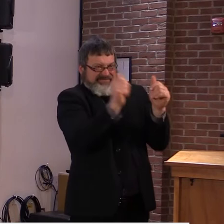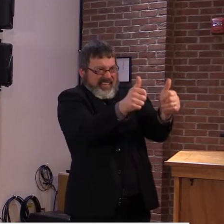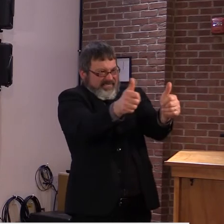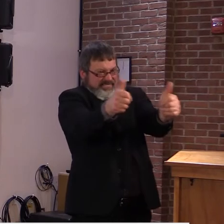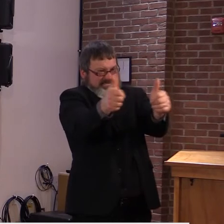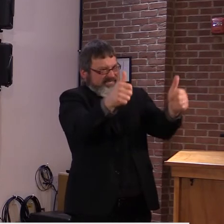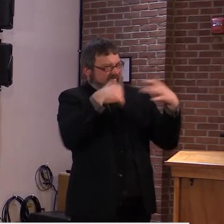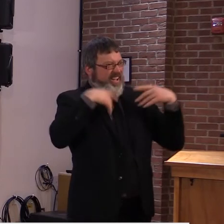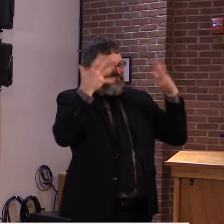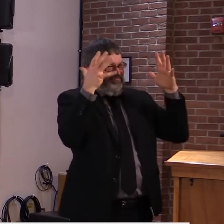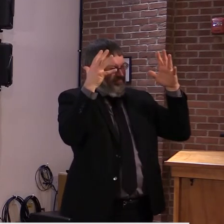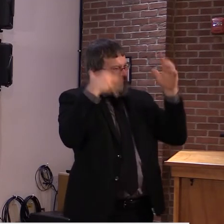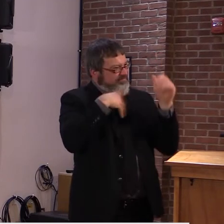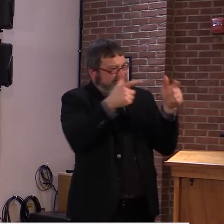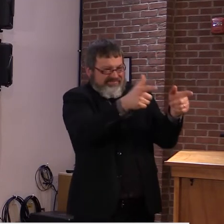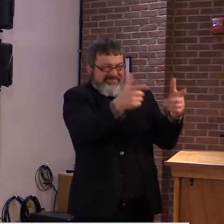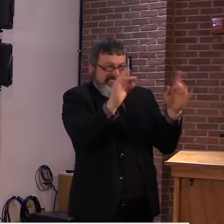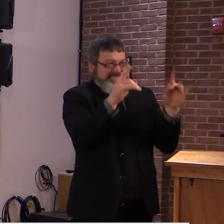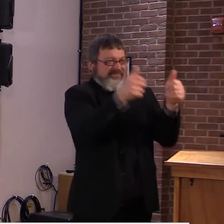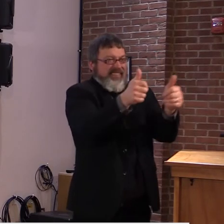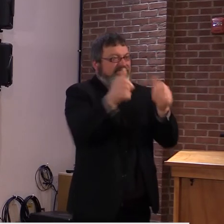Thank you.